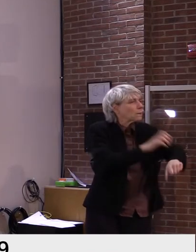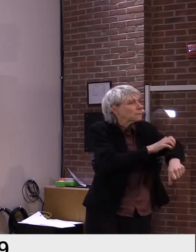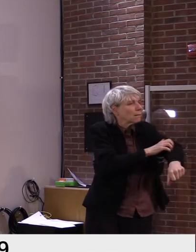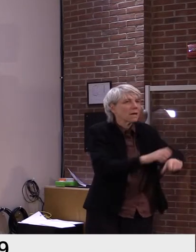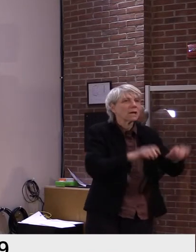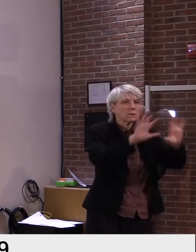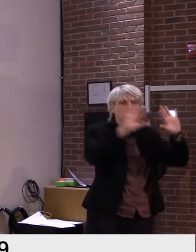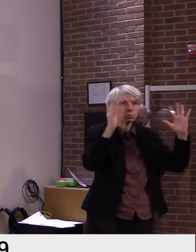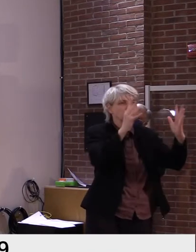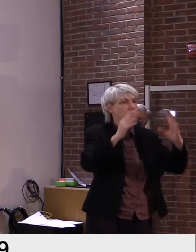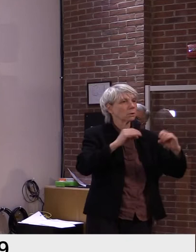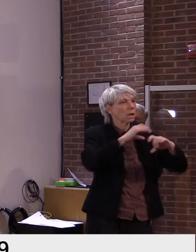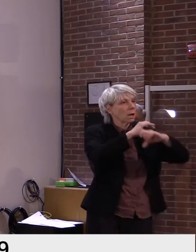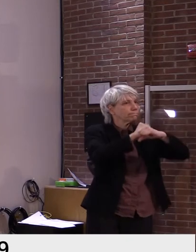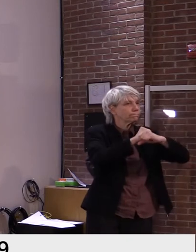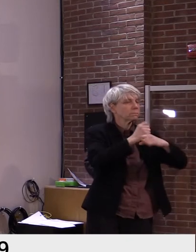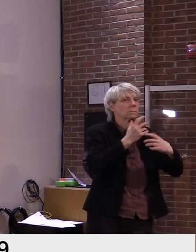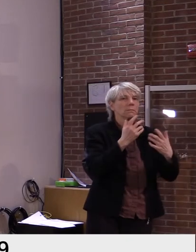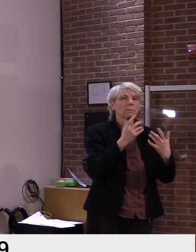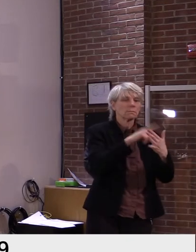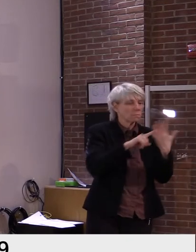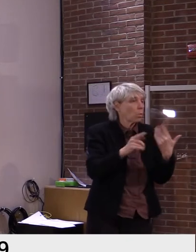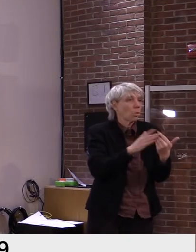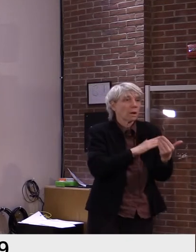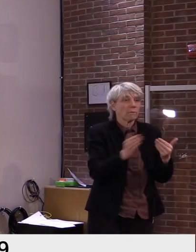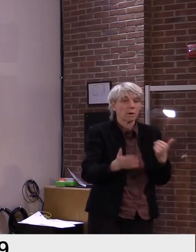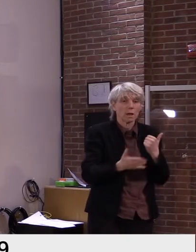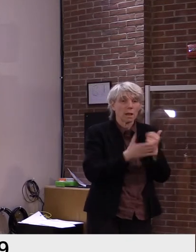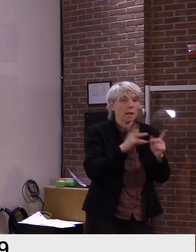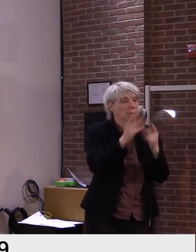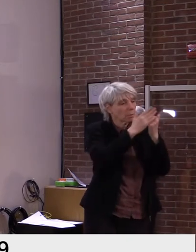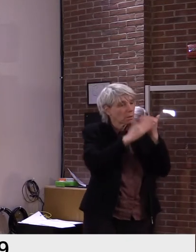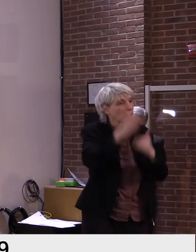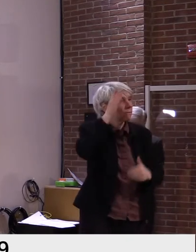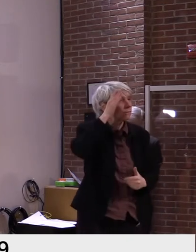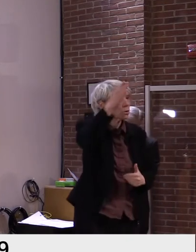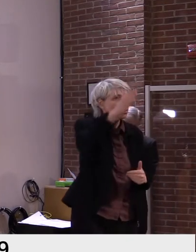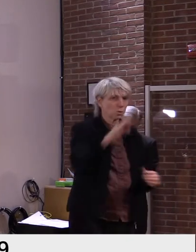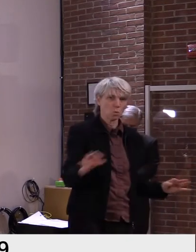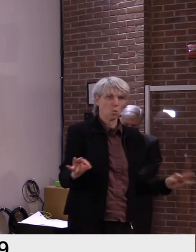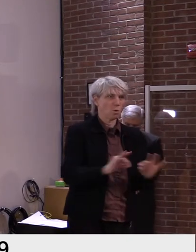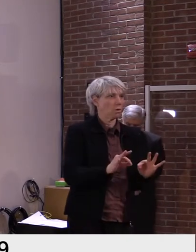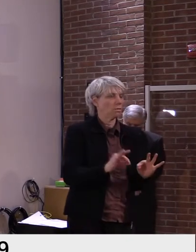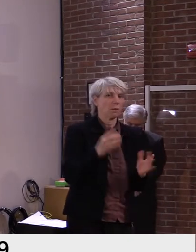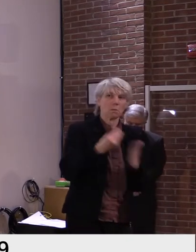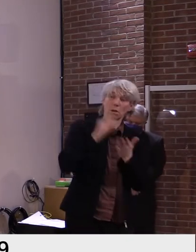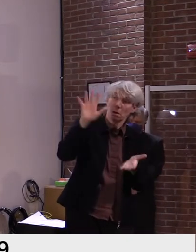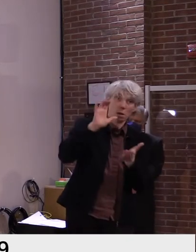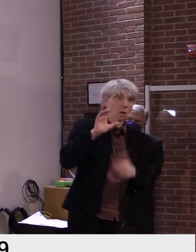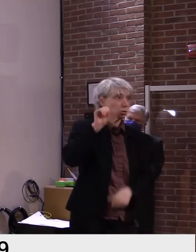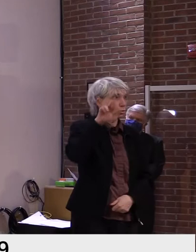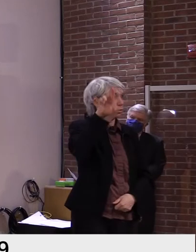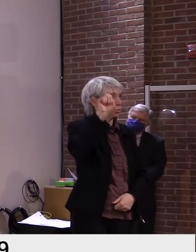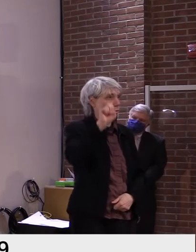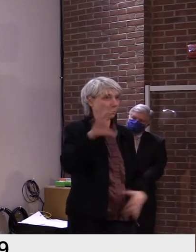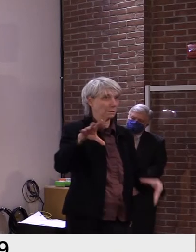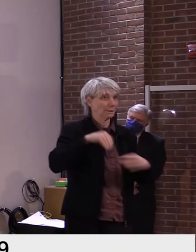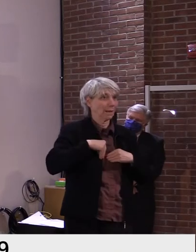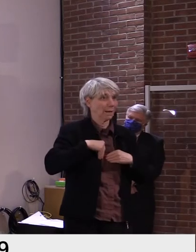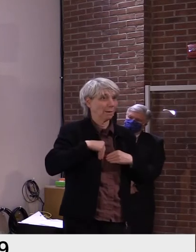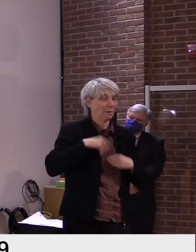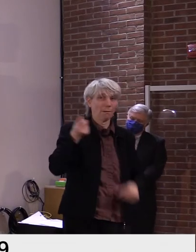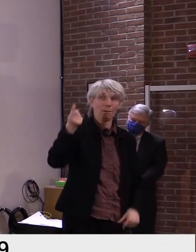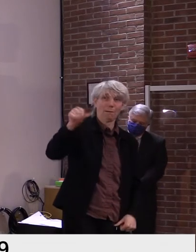better future for us and a much more affordable future. So, again, we're not going to turn it